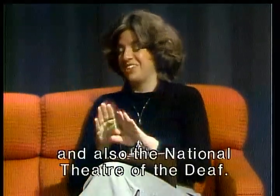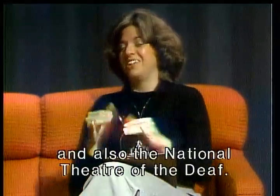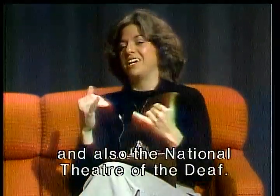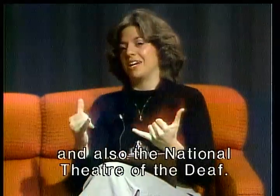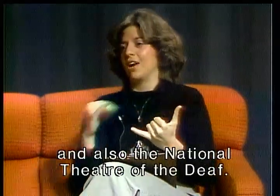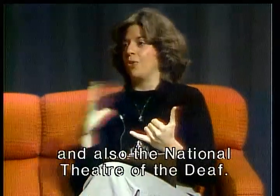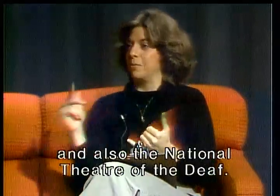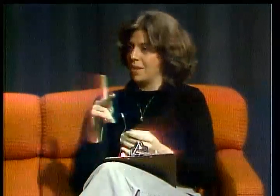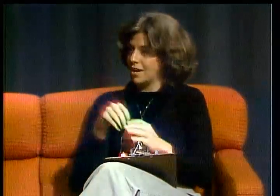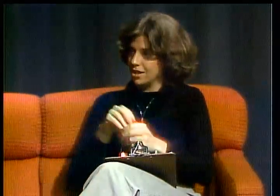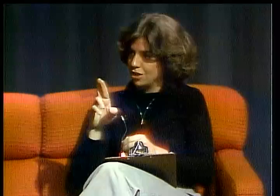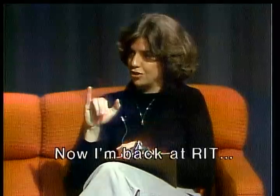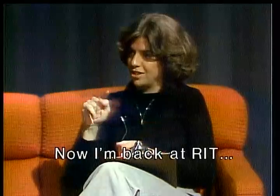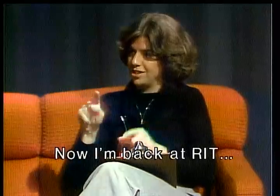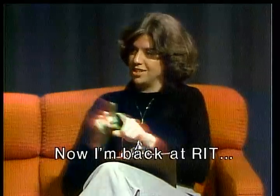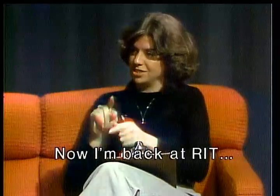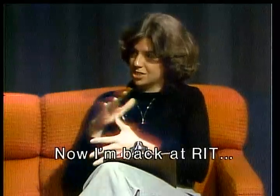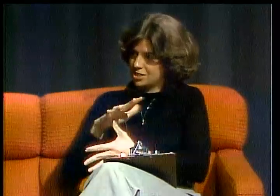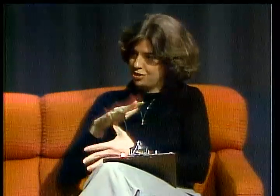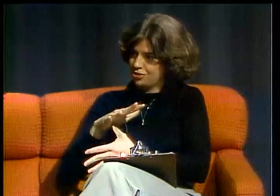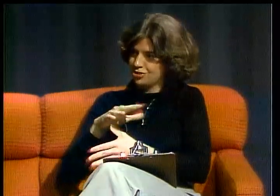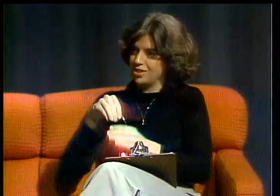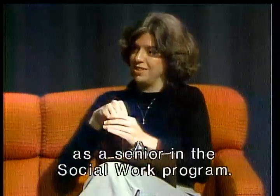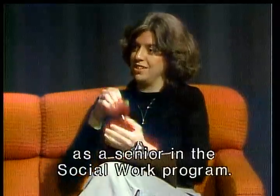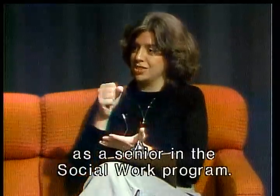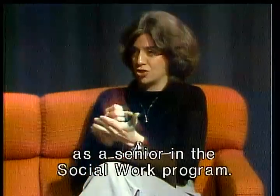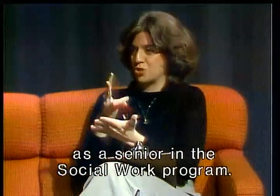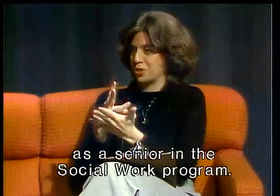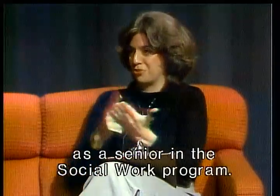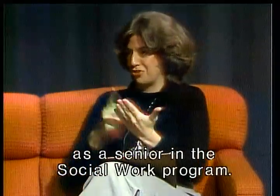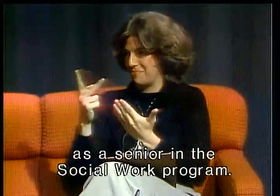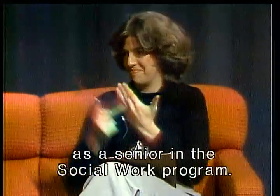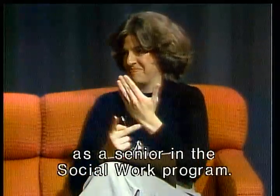And now I'm back in RIT as a senior in the social work program.